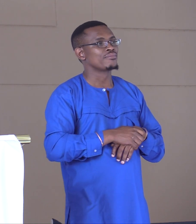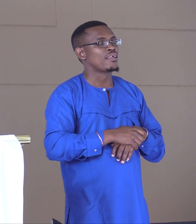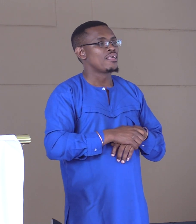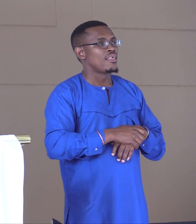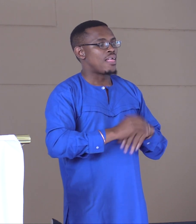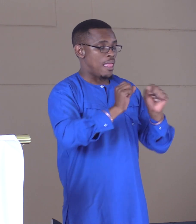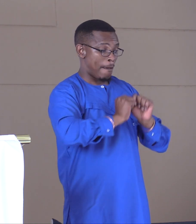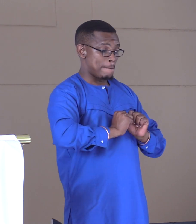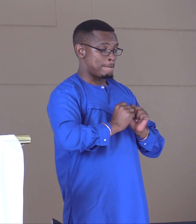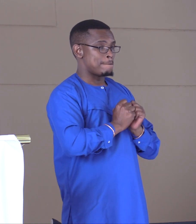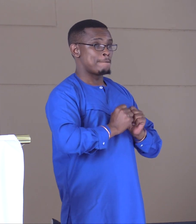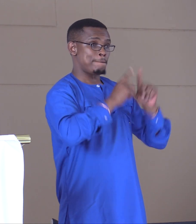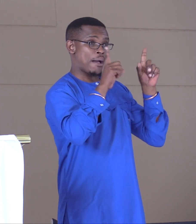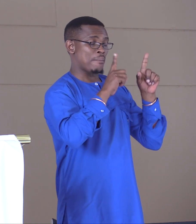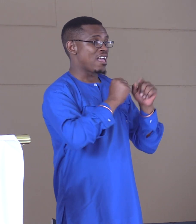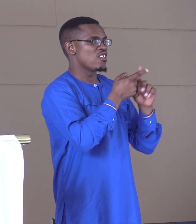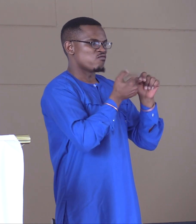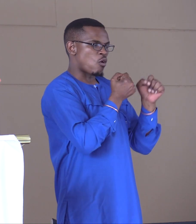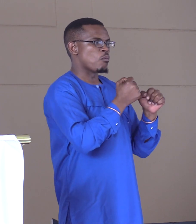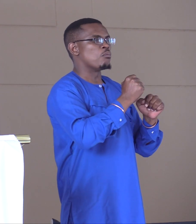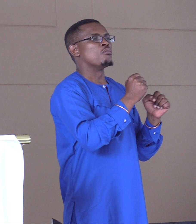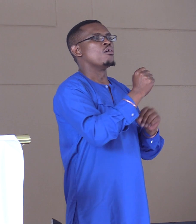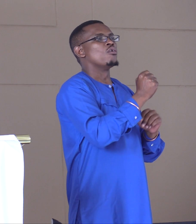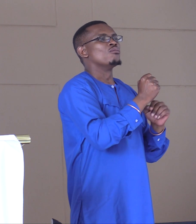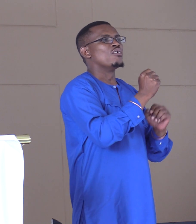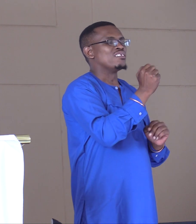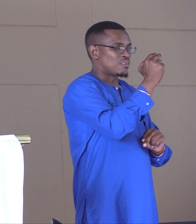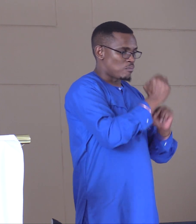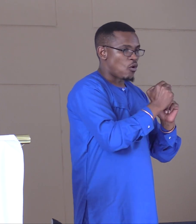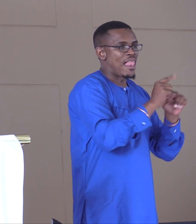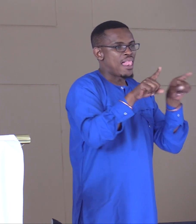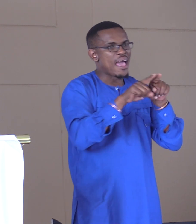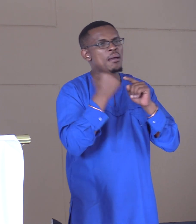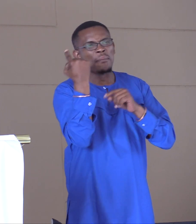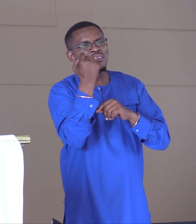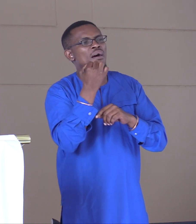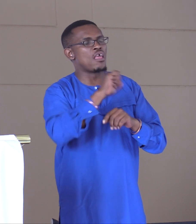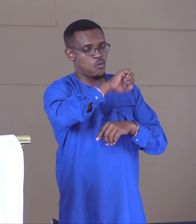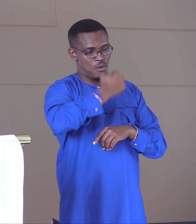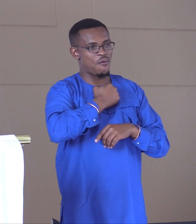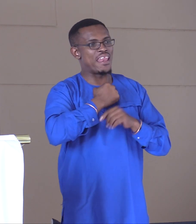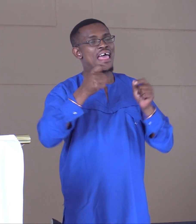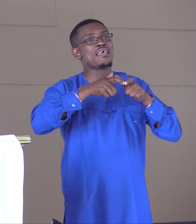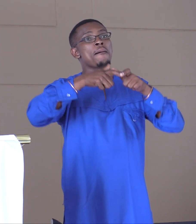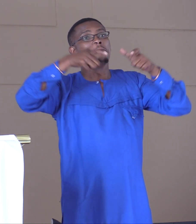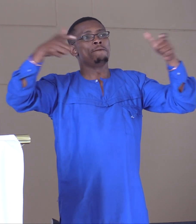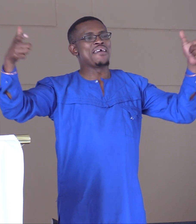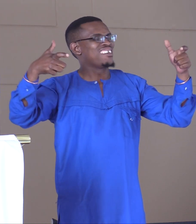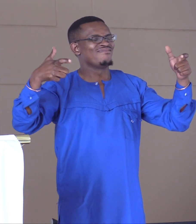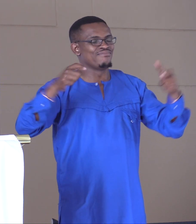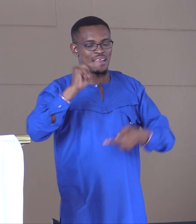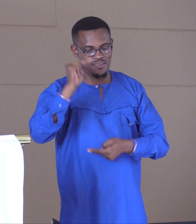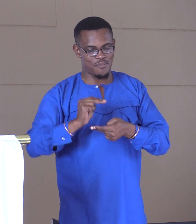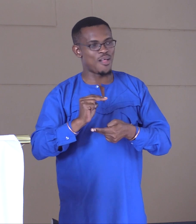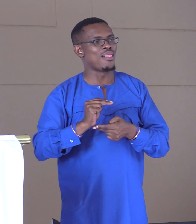Dynamite comes in small packages, just like our principal. She's small, but she's a dynamite. Thank you, Minister.